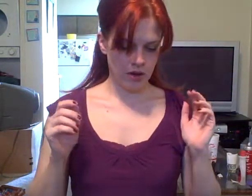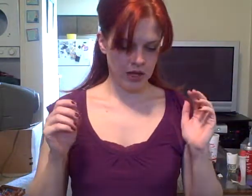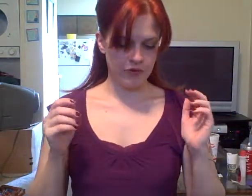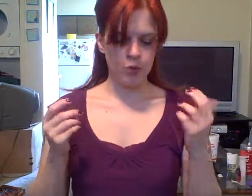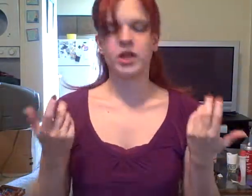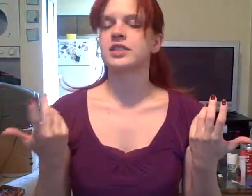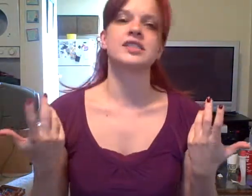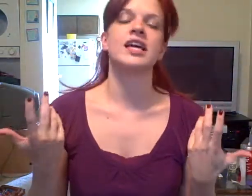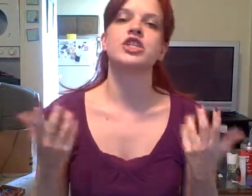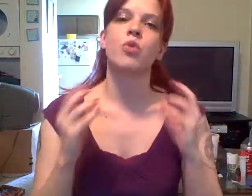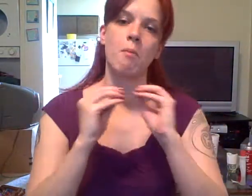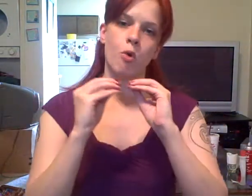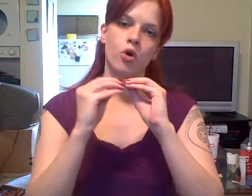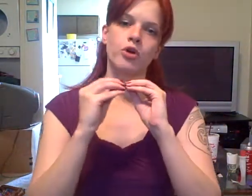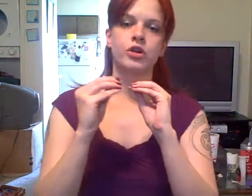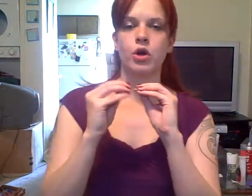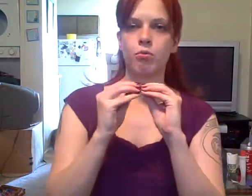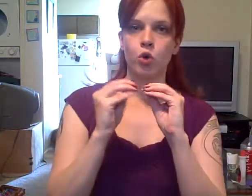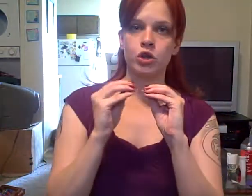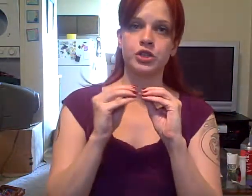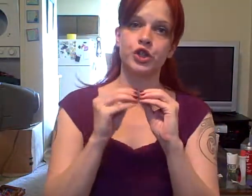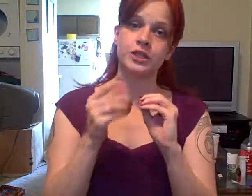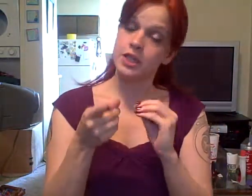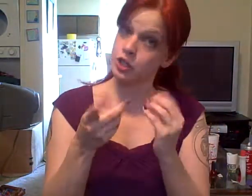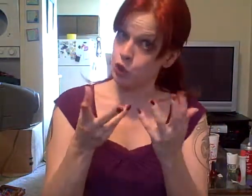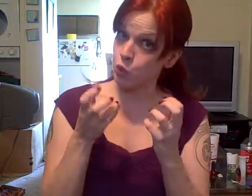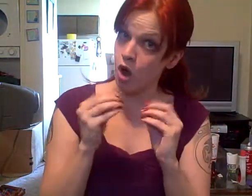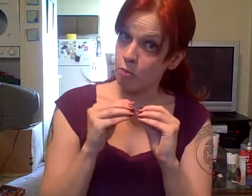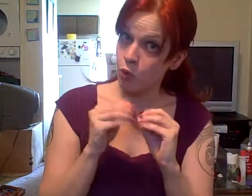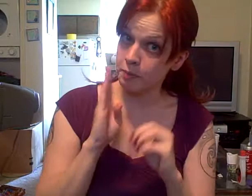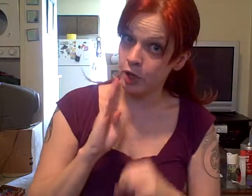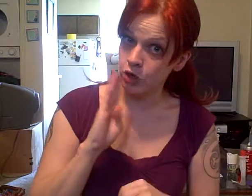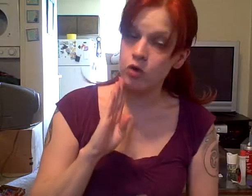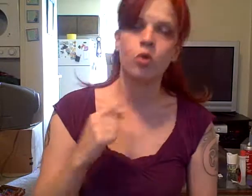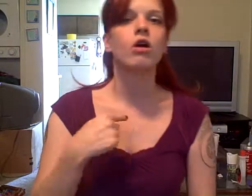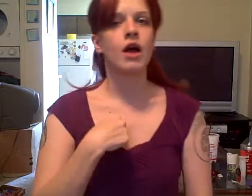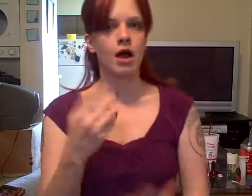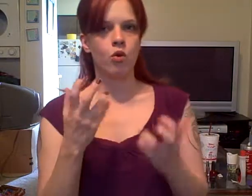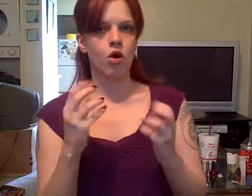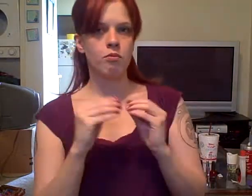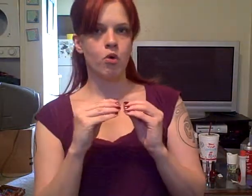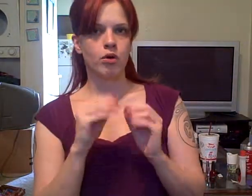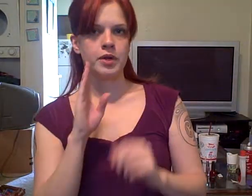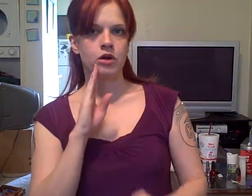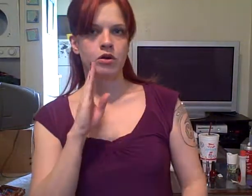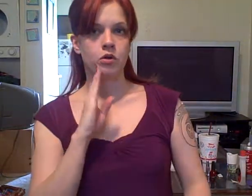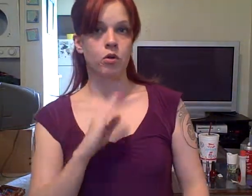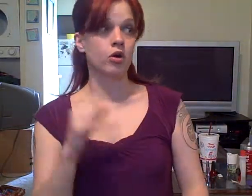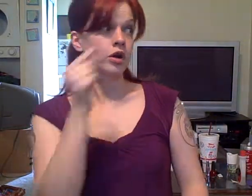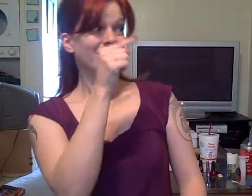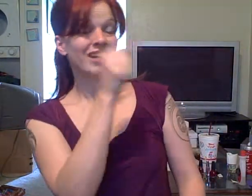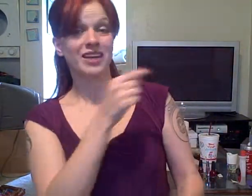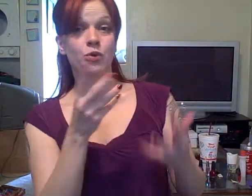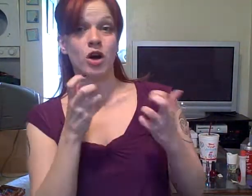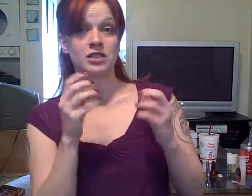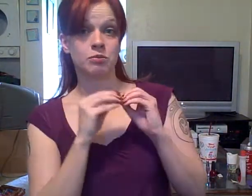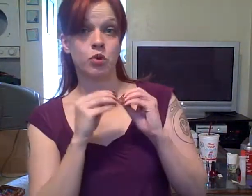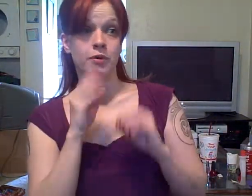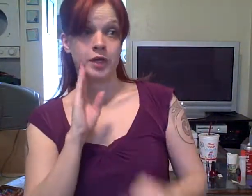If you wanted to say, do you want more, you know, more, so you could say, do you want more beer, or I want more beer, or he wants more beer.